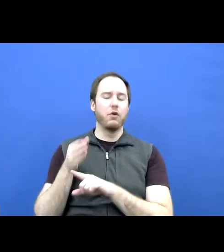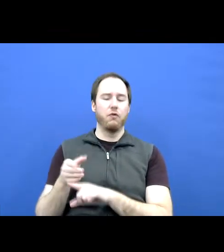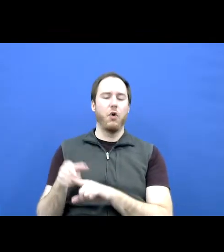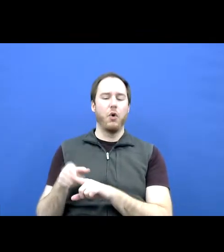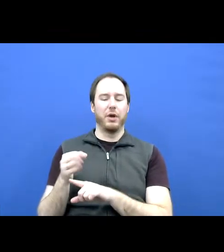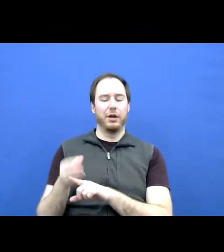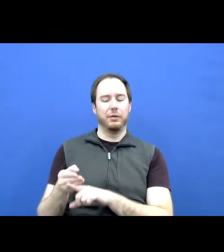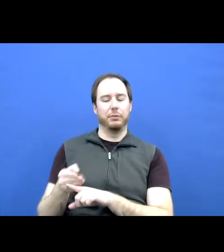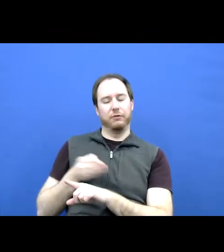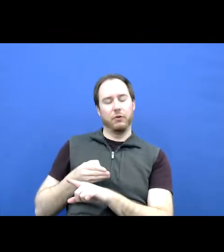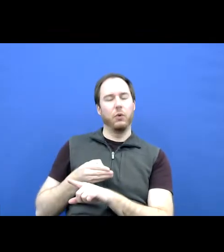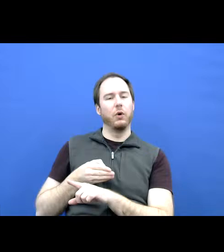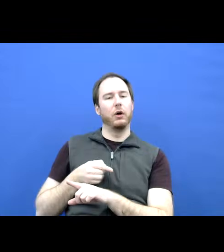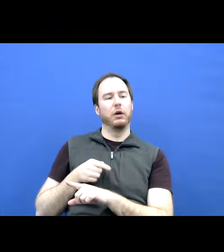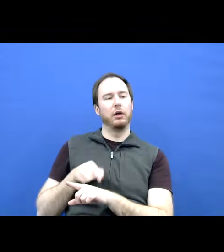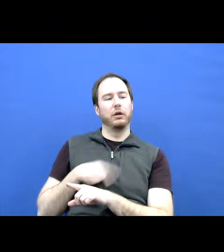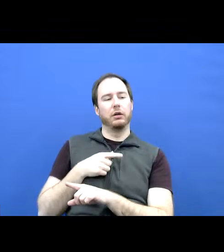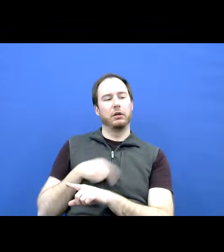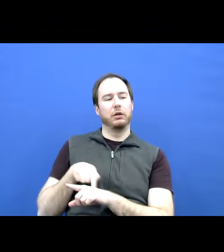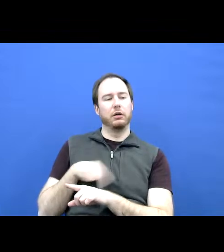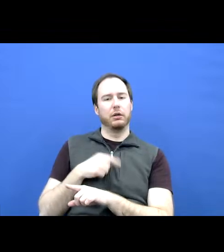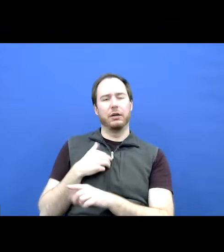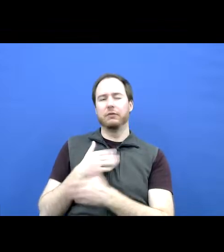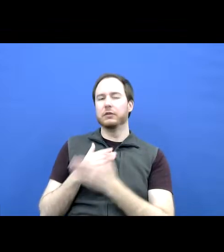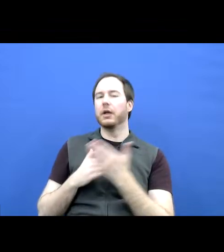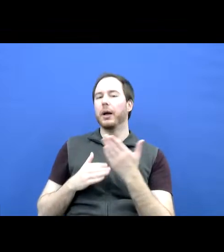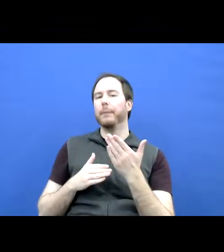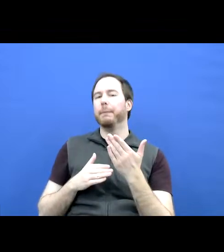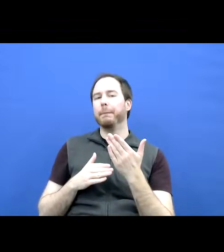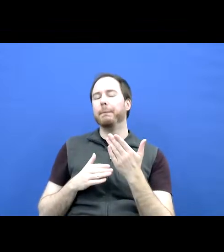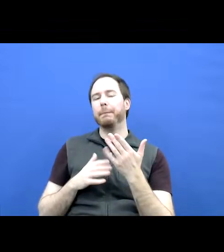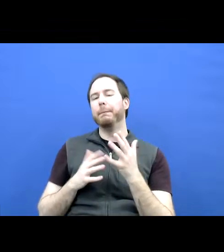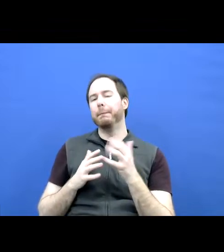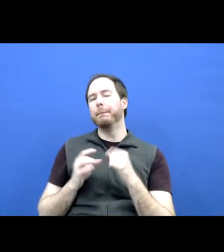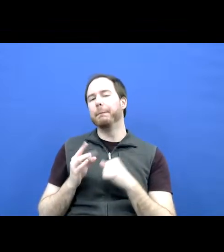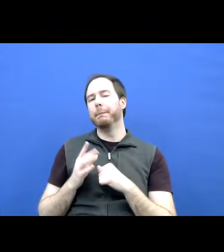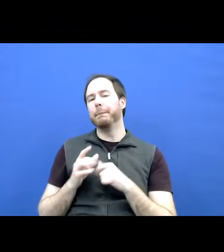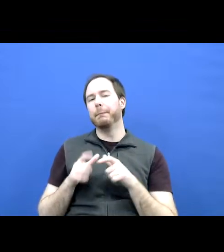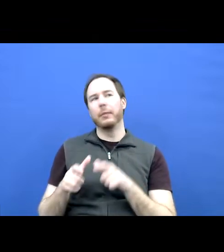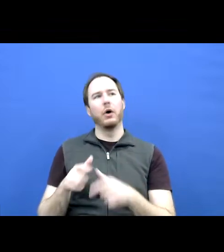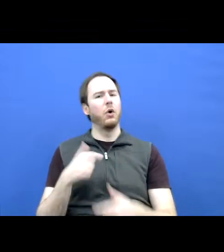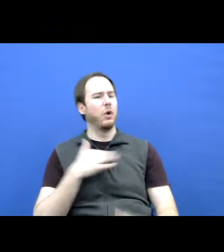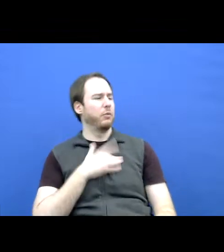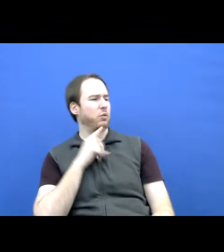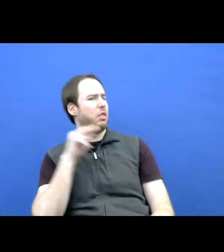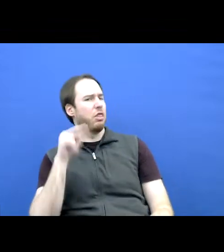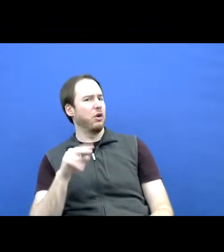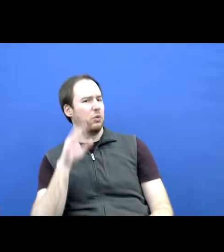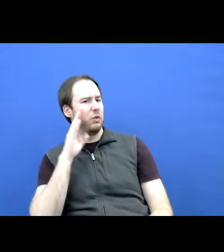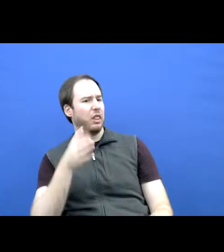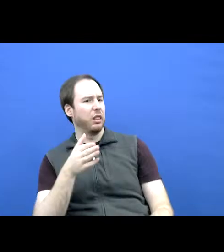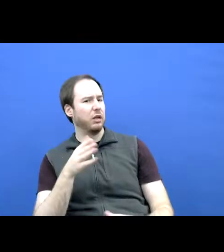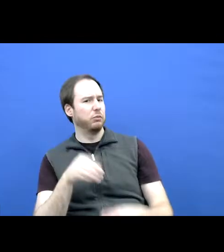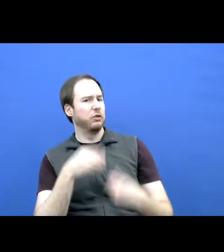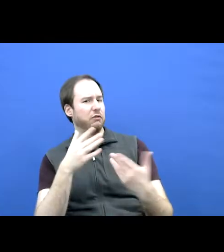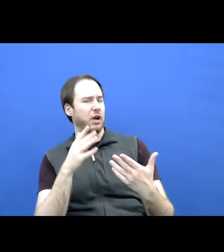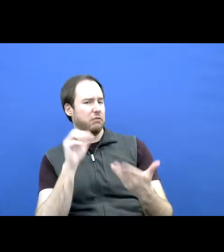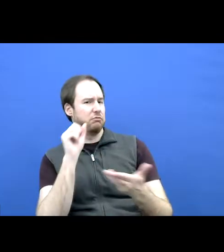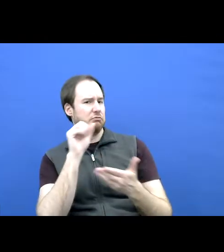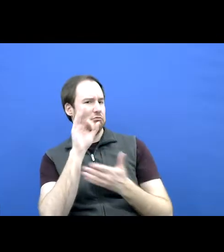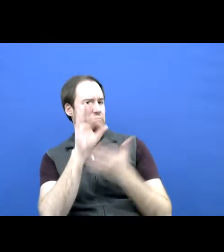just before you get to the road, there were some sizable potholes. But We can take a look at all those and provide a plan